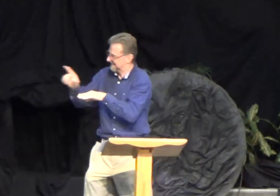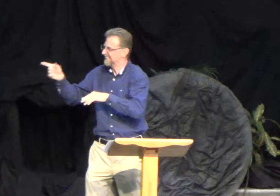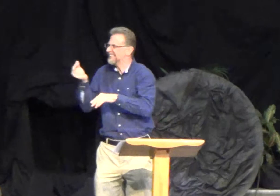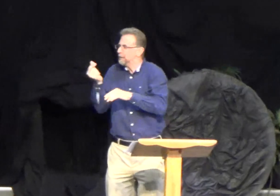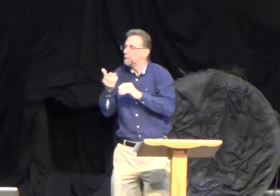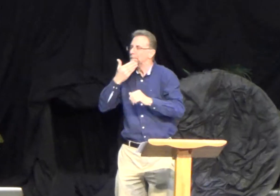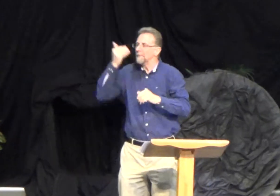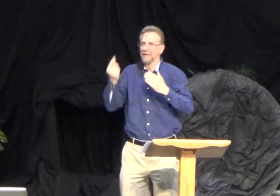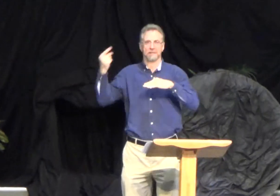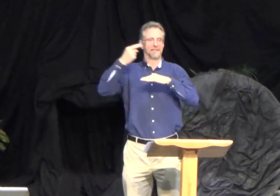So we see here